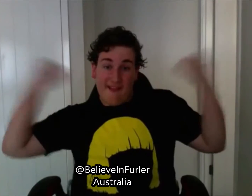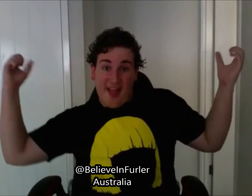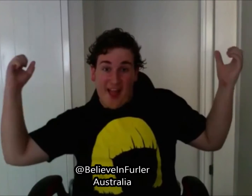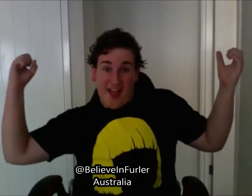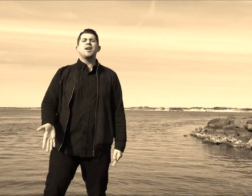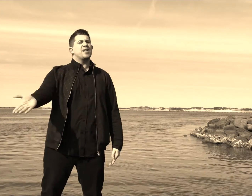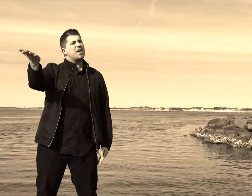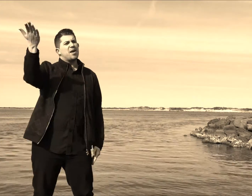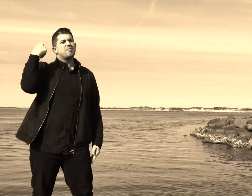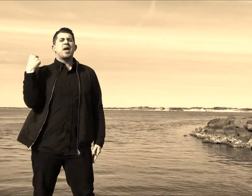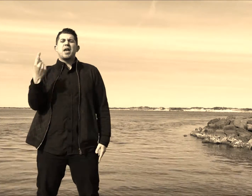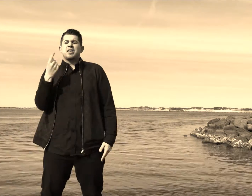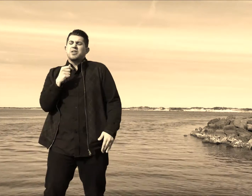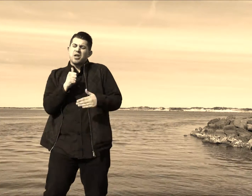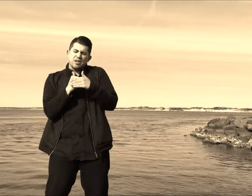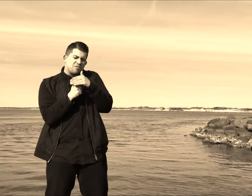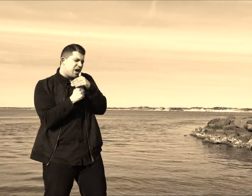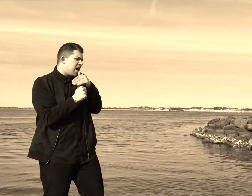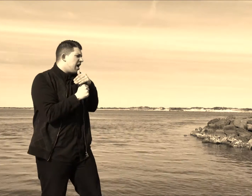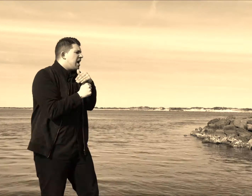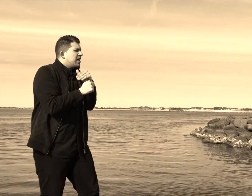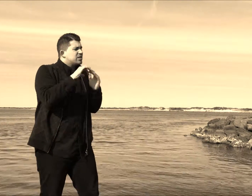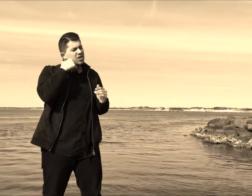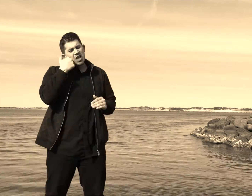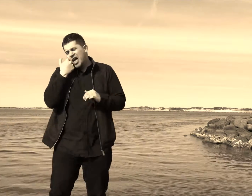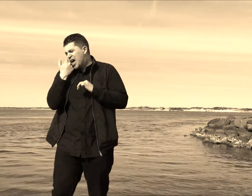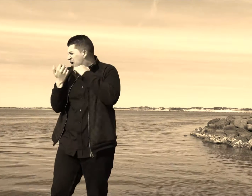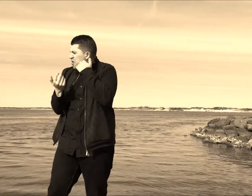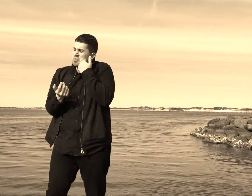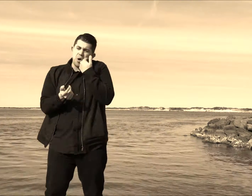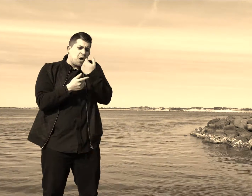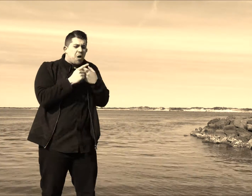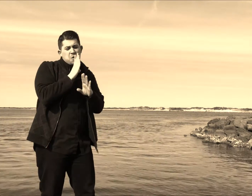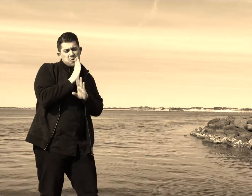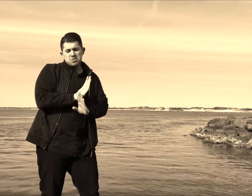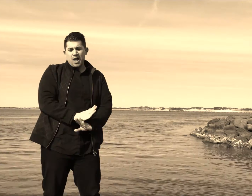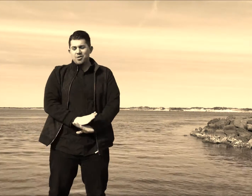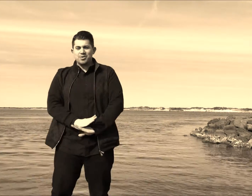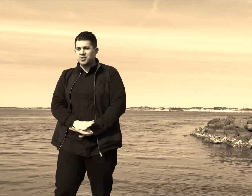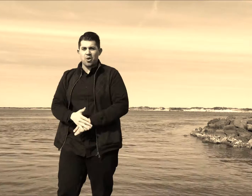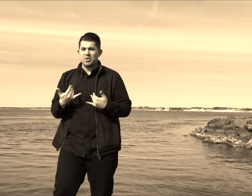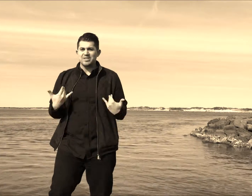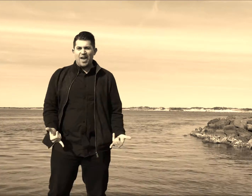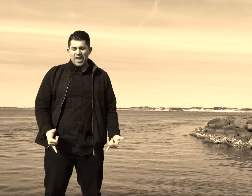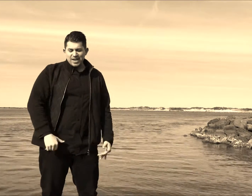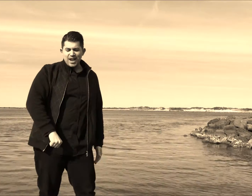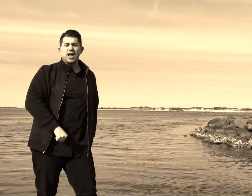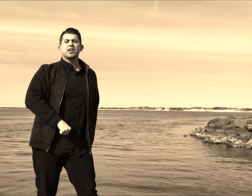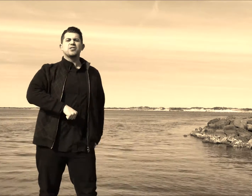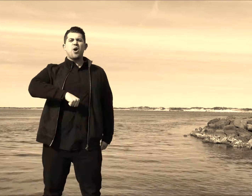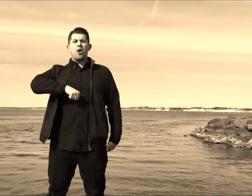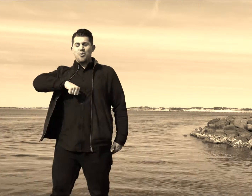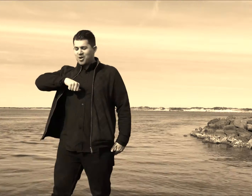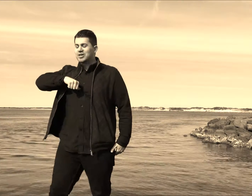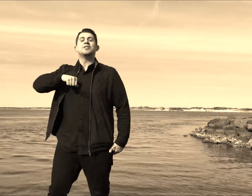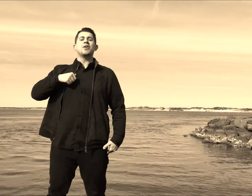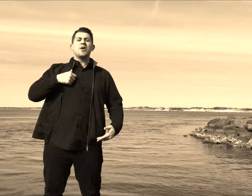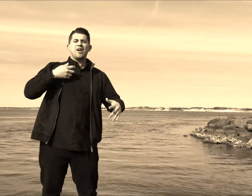I was hiding from the world I was so afraid, I felt so unsure Now